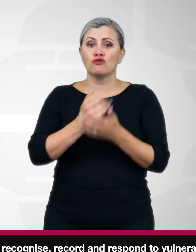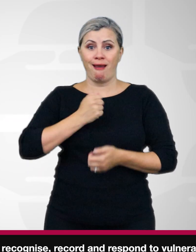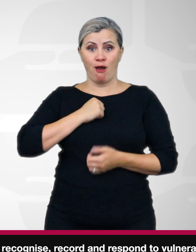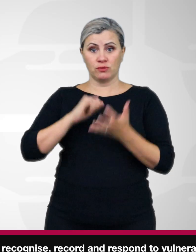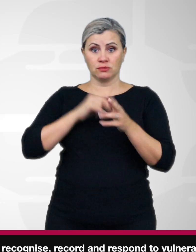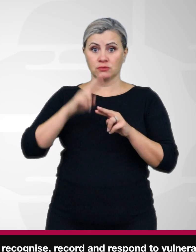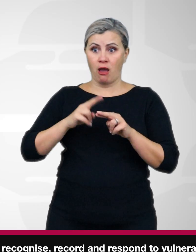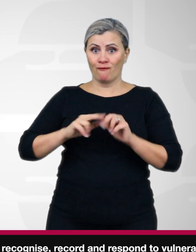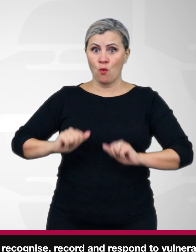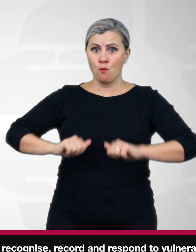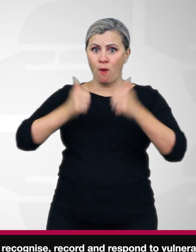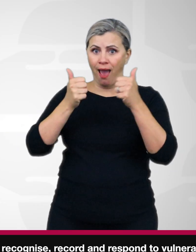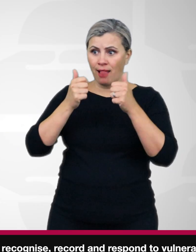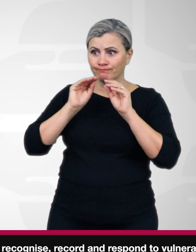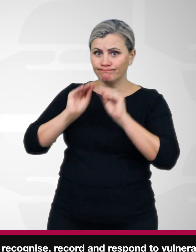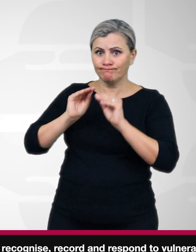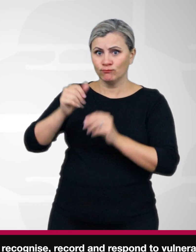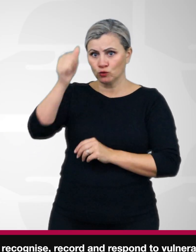To ensure our staff are well equipped to recognize,